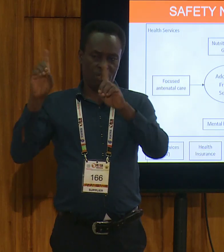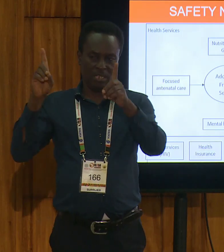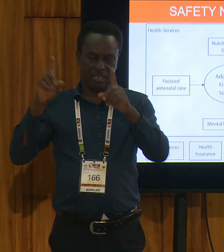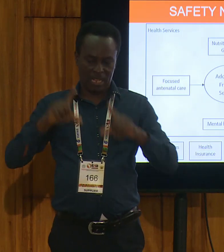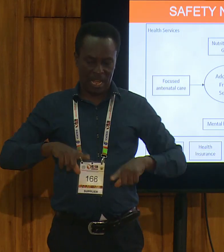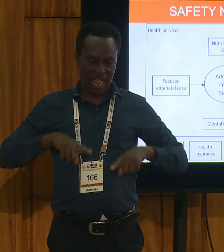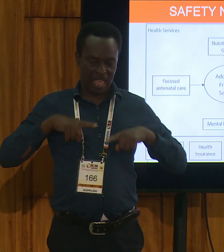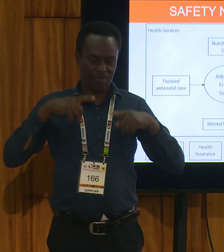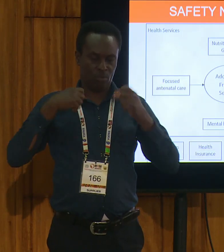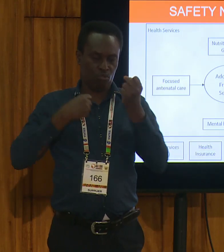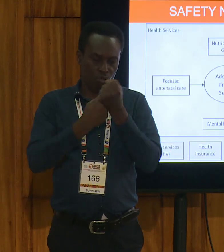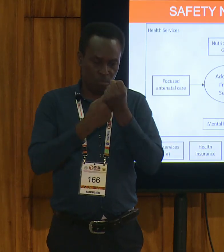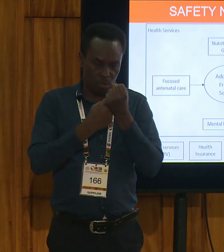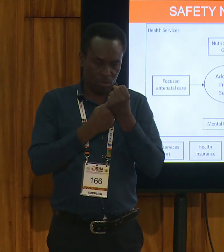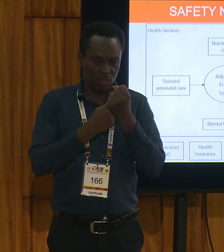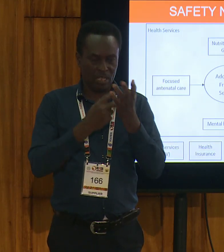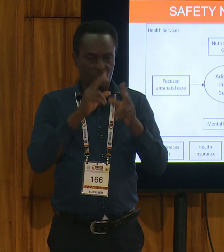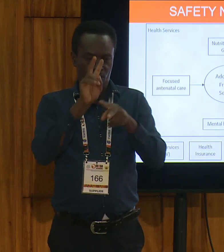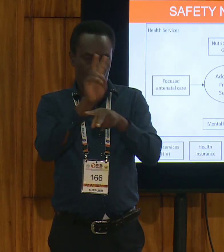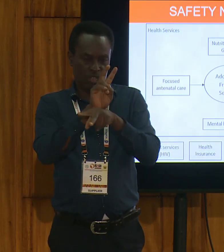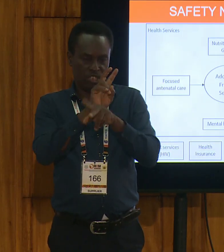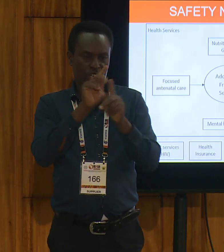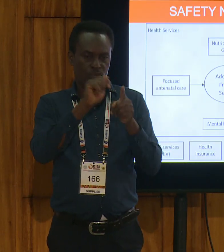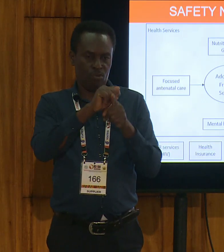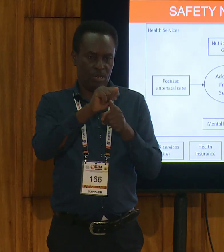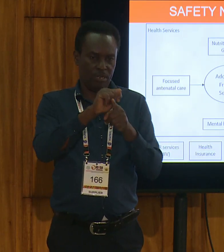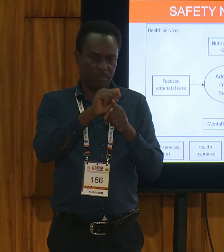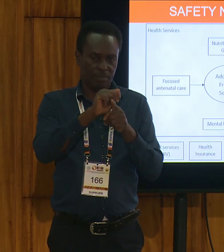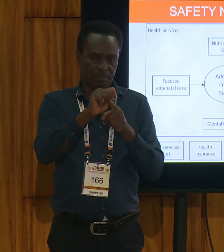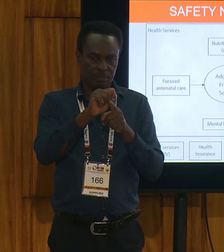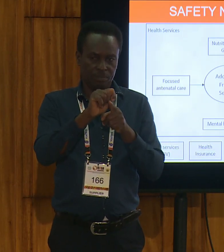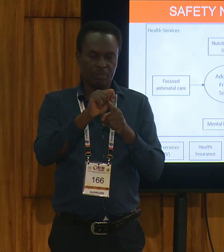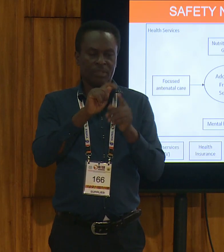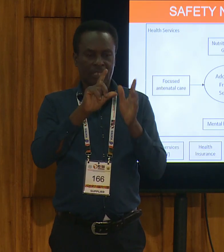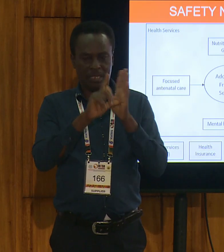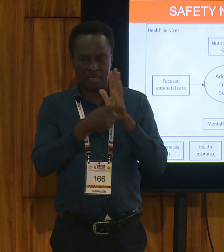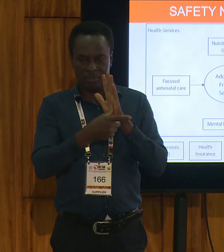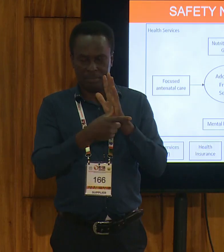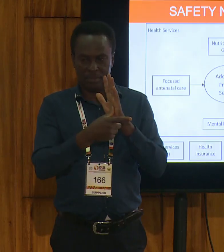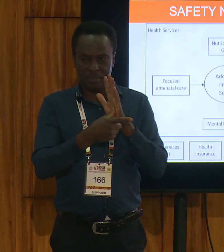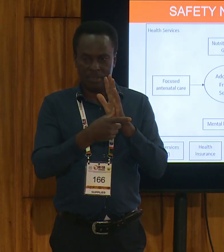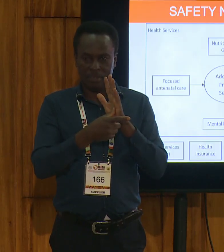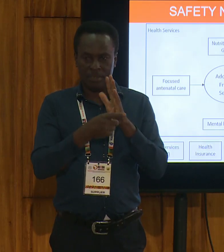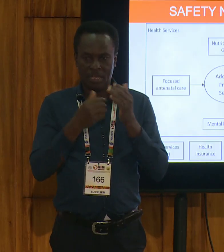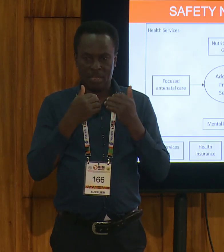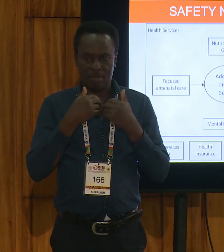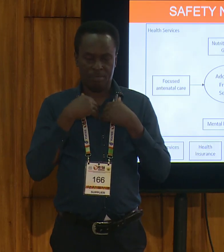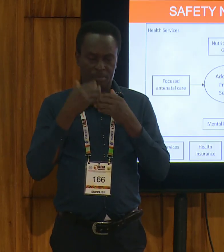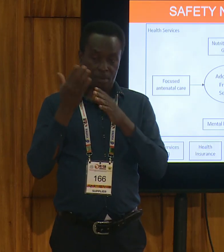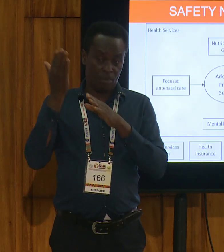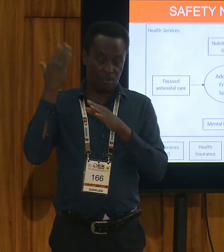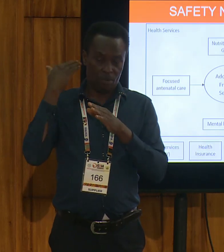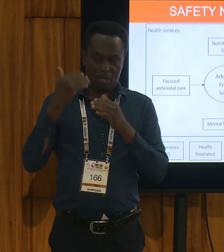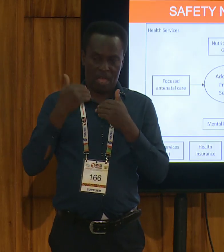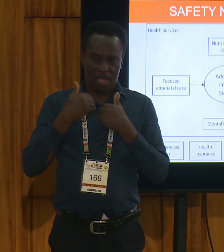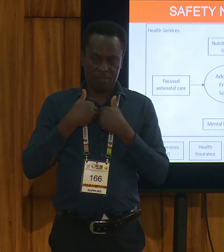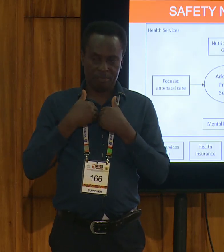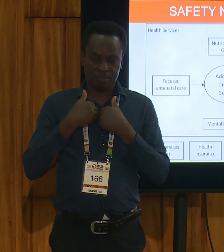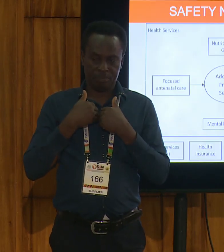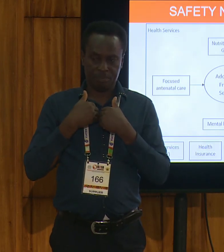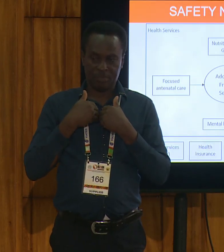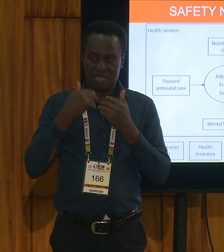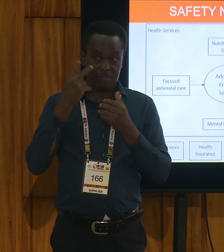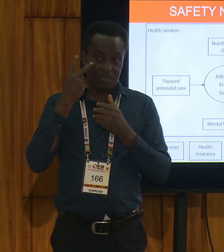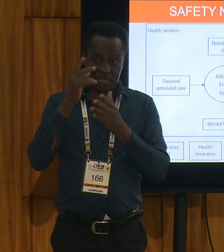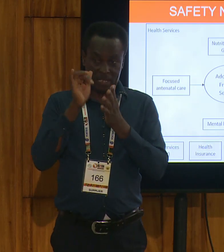livelihood support, and vocational training. And then The previous slide feeds into this. You can see that there